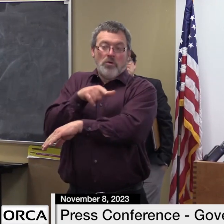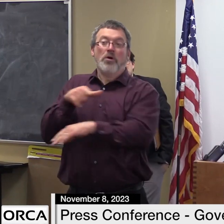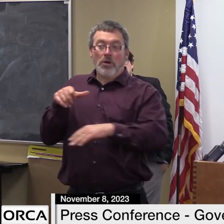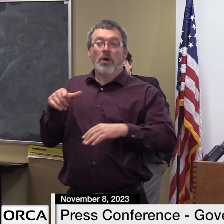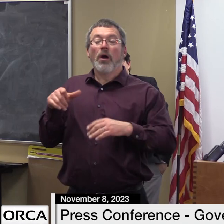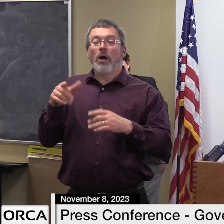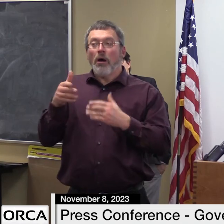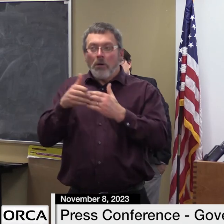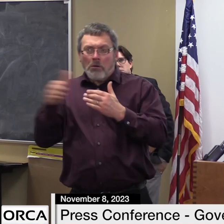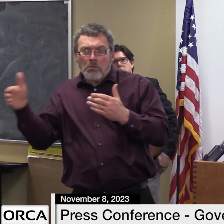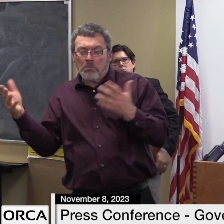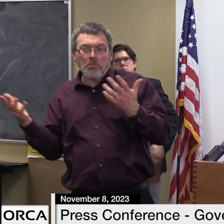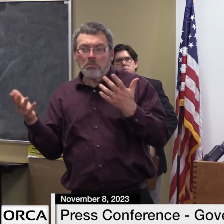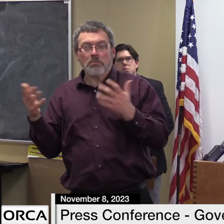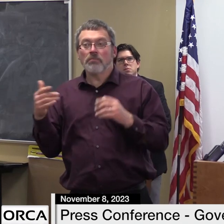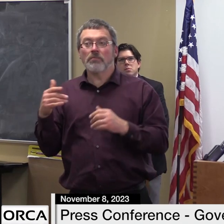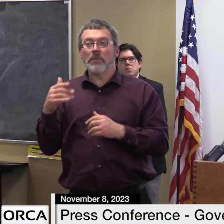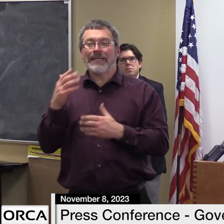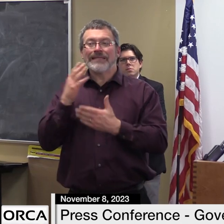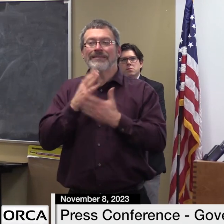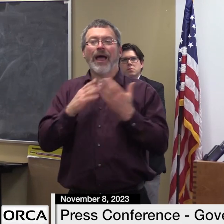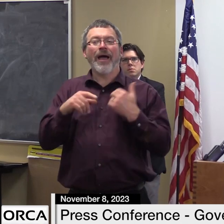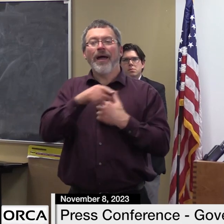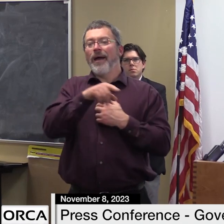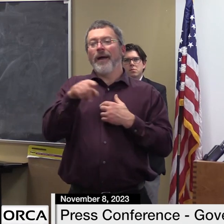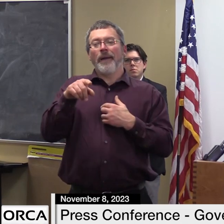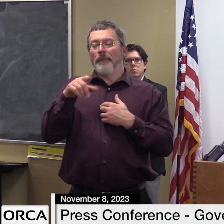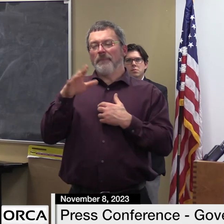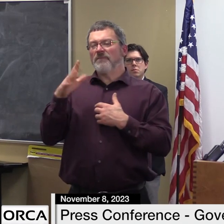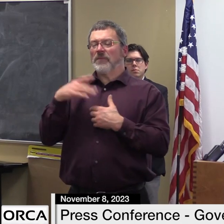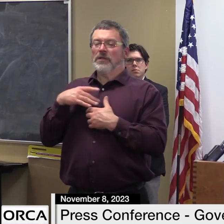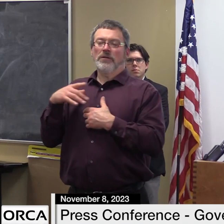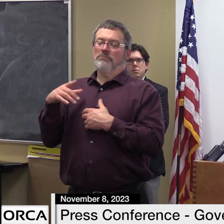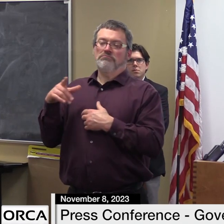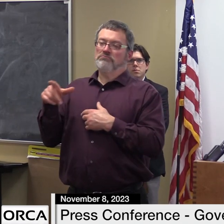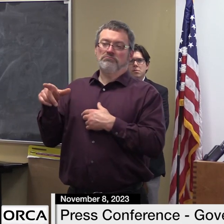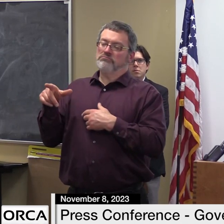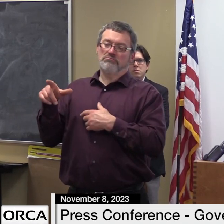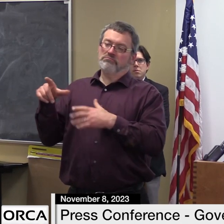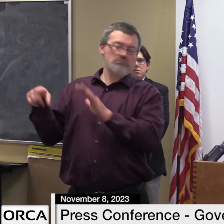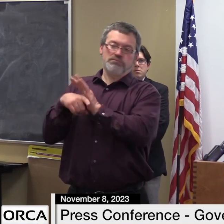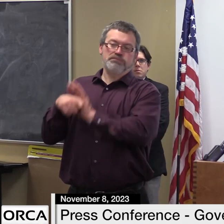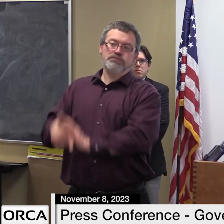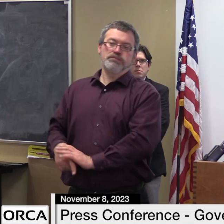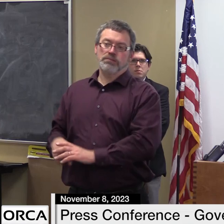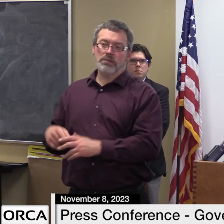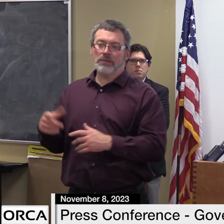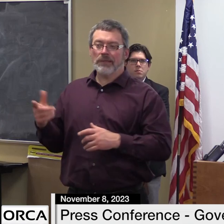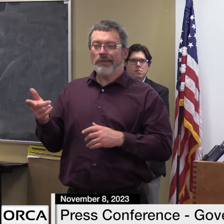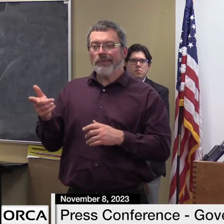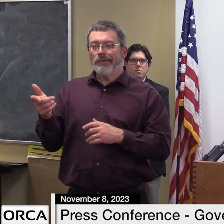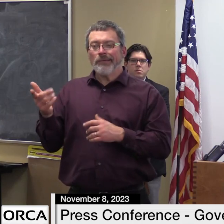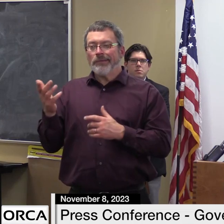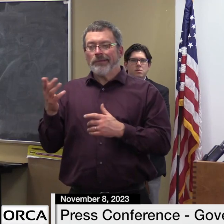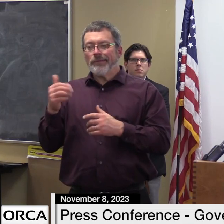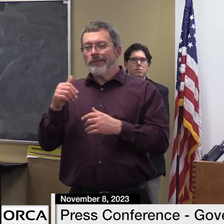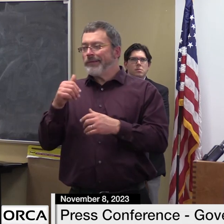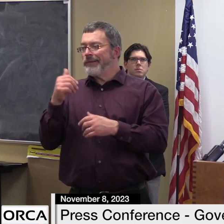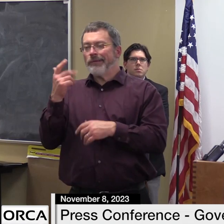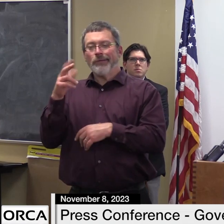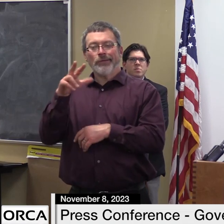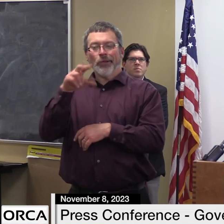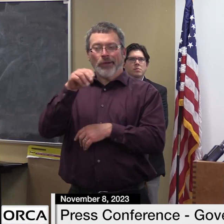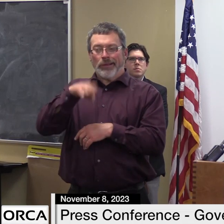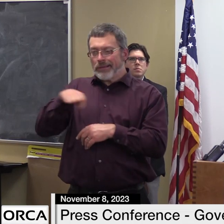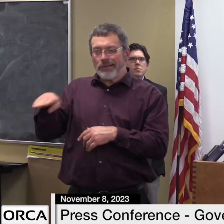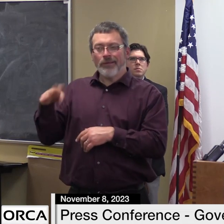I mean, some have already criticized the plan, saying that, you know, 30 or maybe more people living in a room